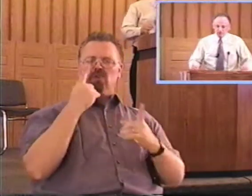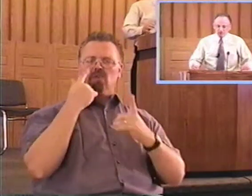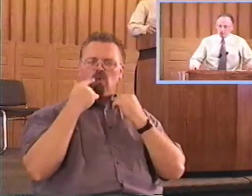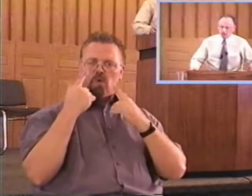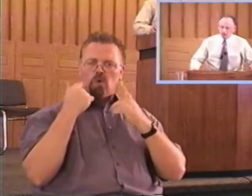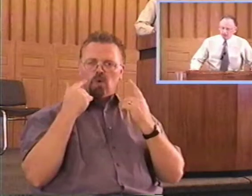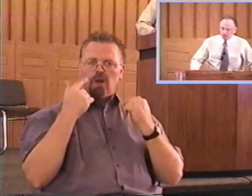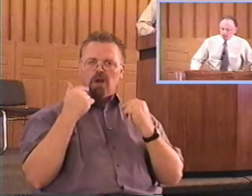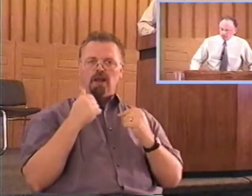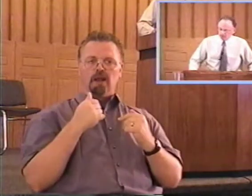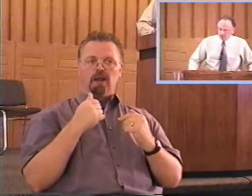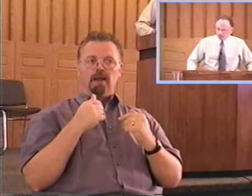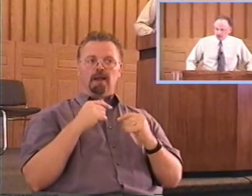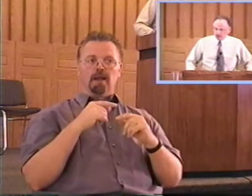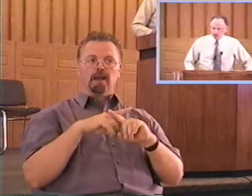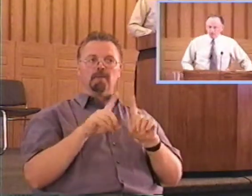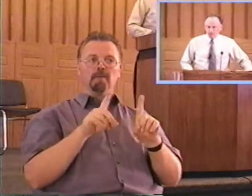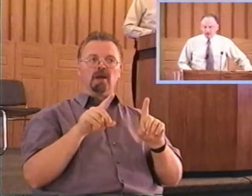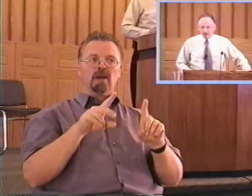Phinehas doesn't weep.